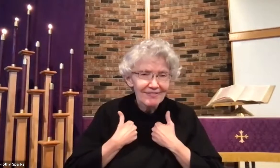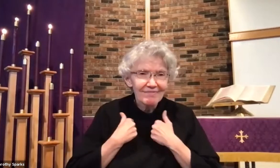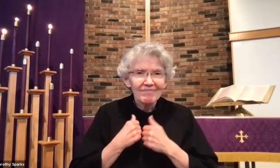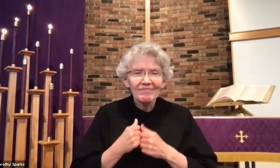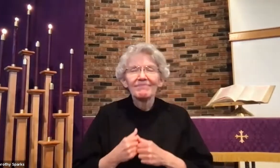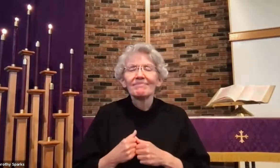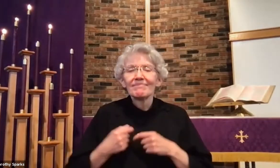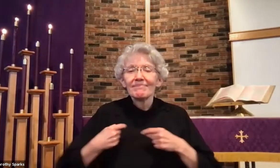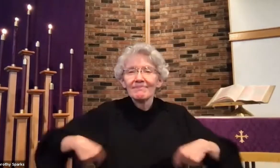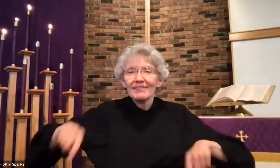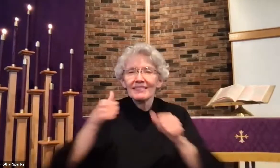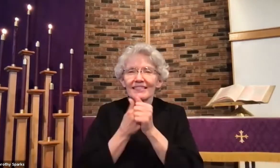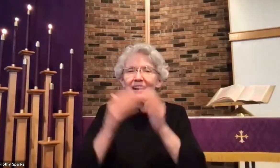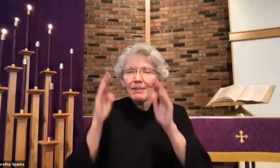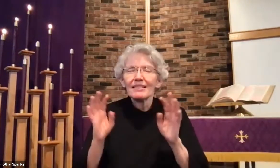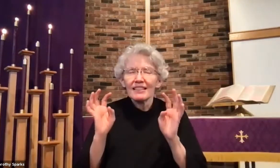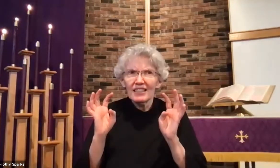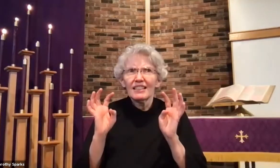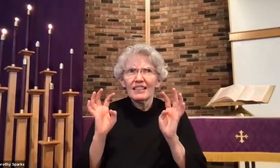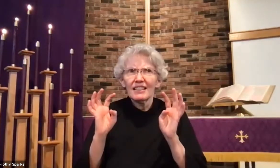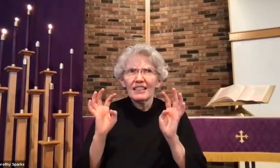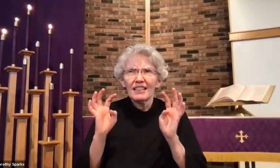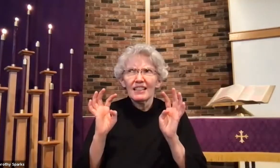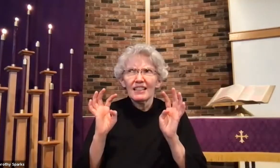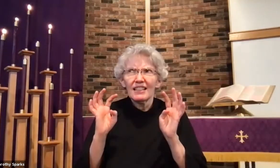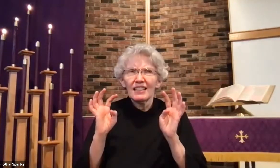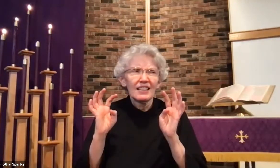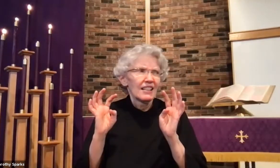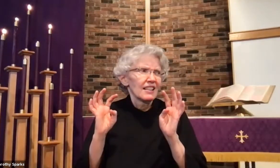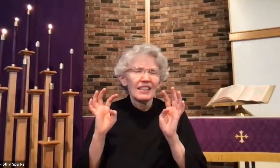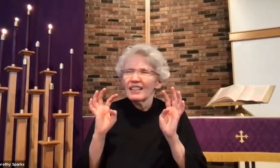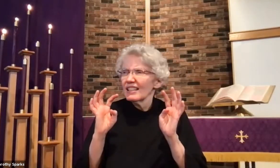day after his death, he will rise to life again."